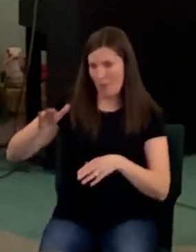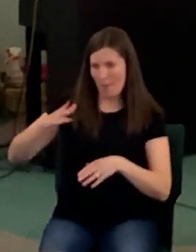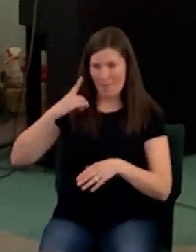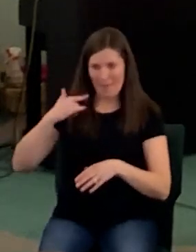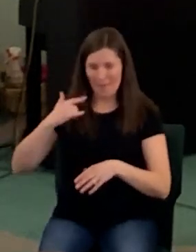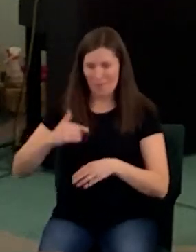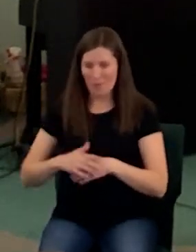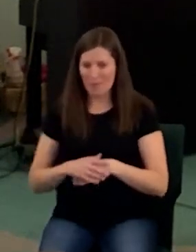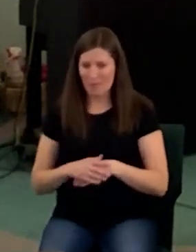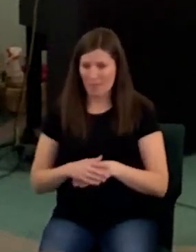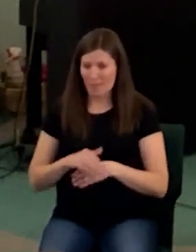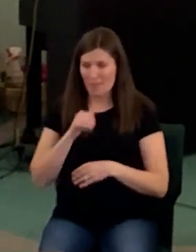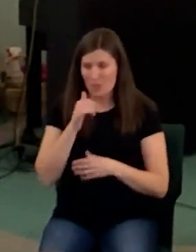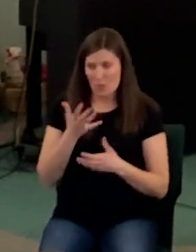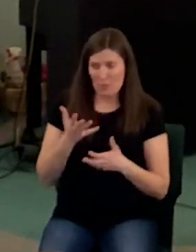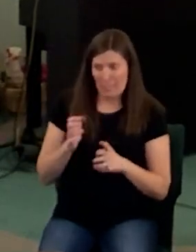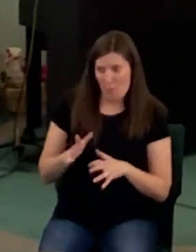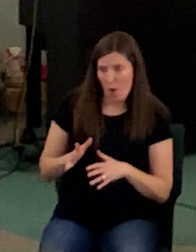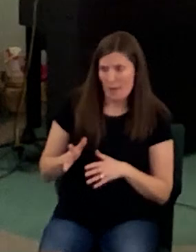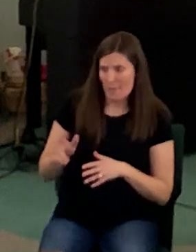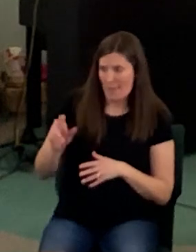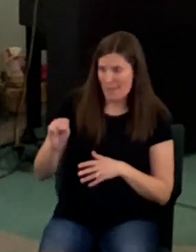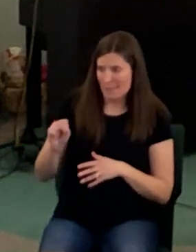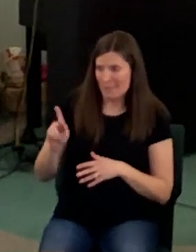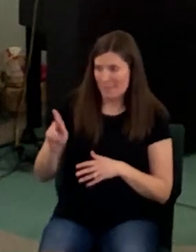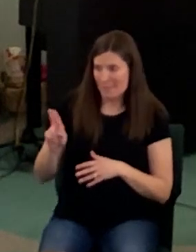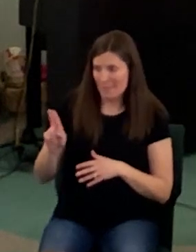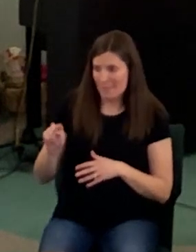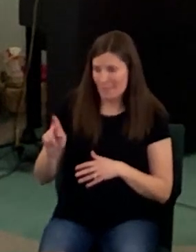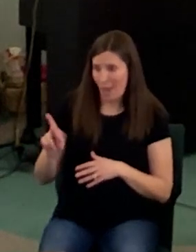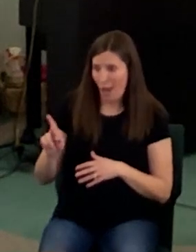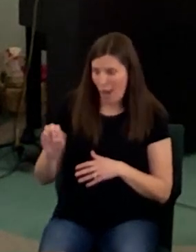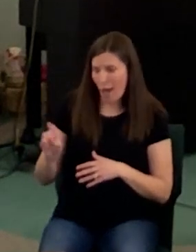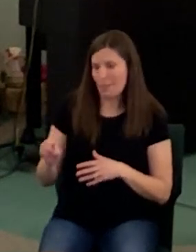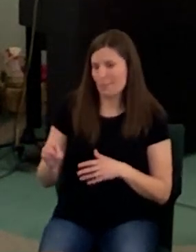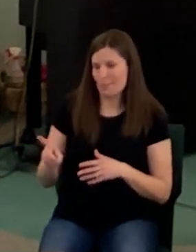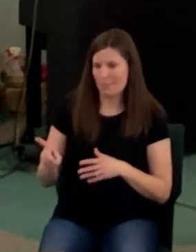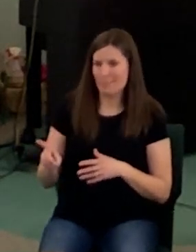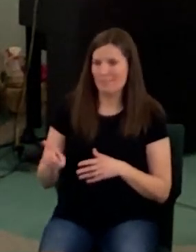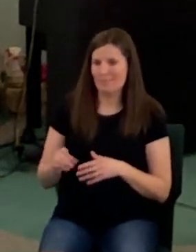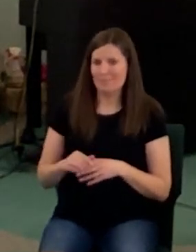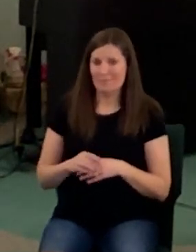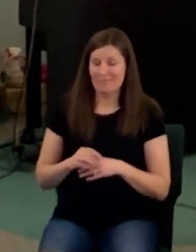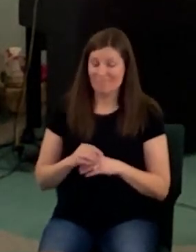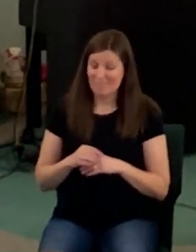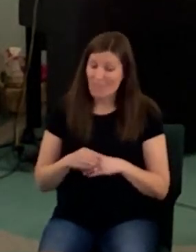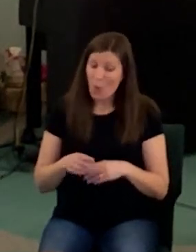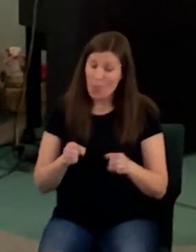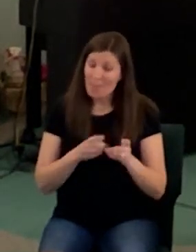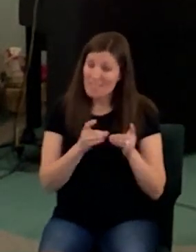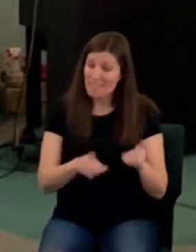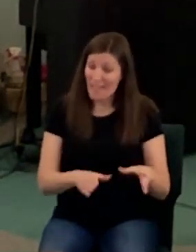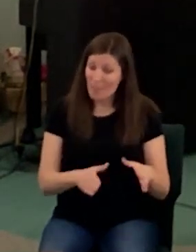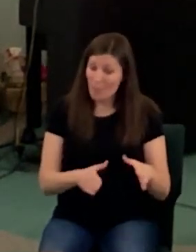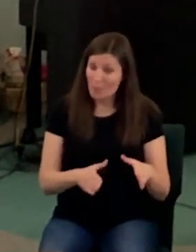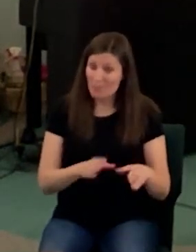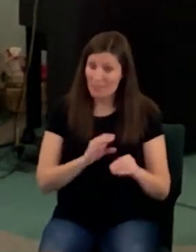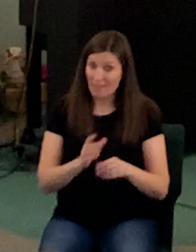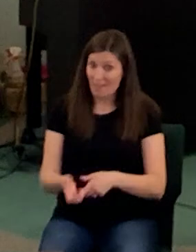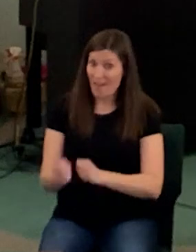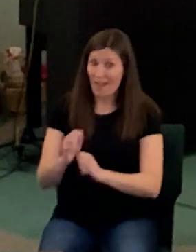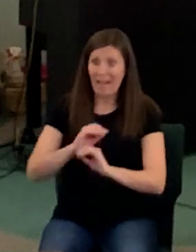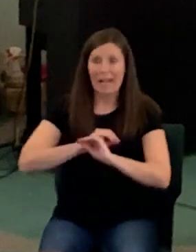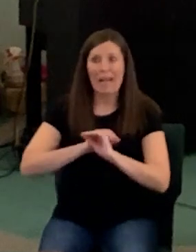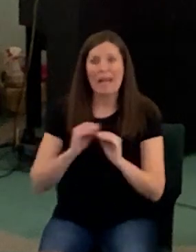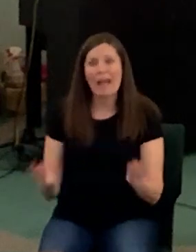You didn't want to get skunked. They didn't catch anything, not even a bite, not even a fish that was too small to